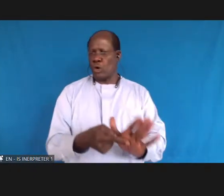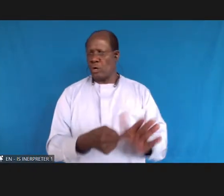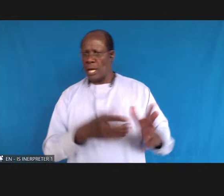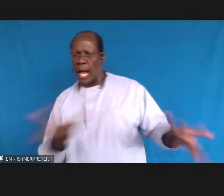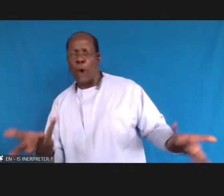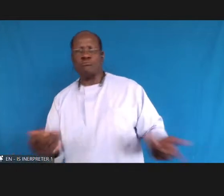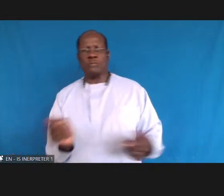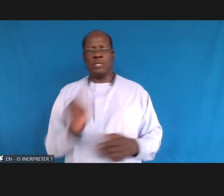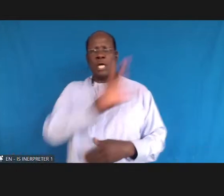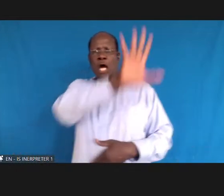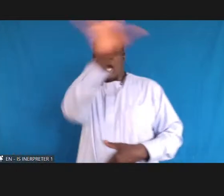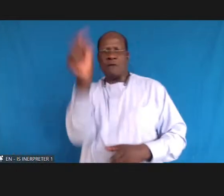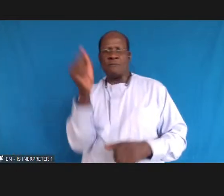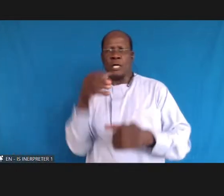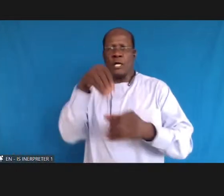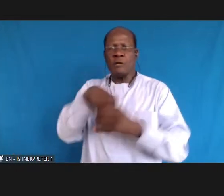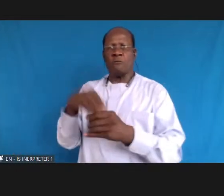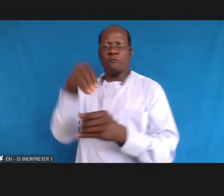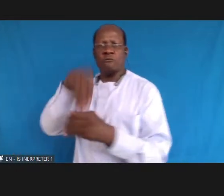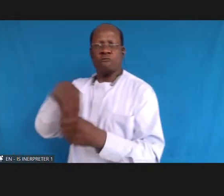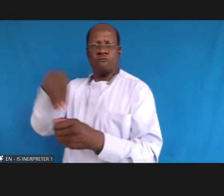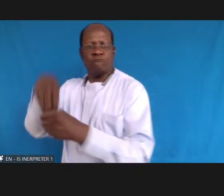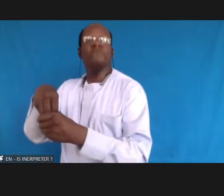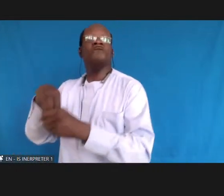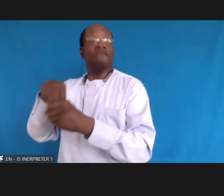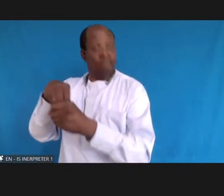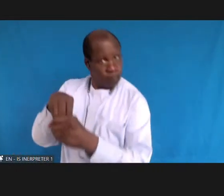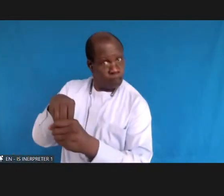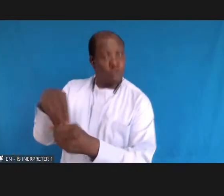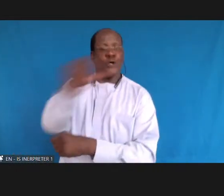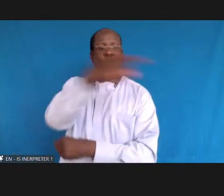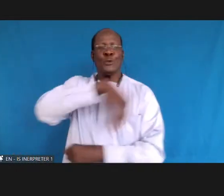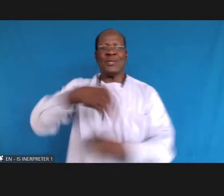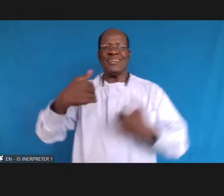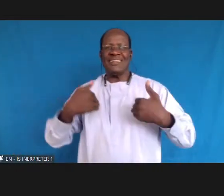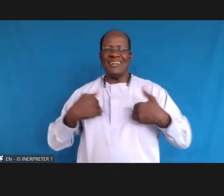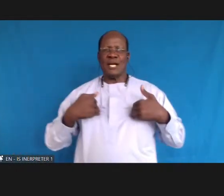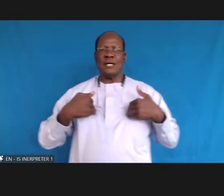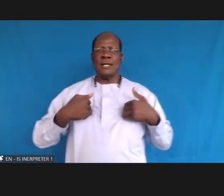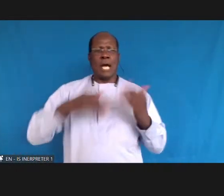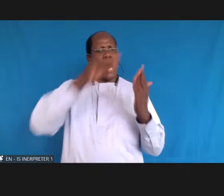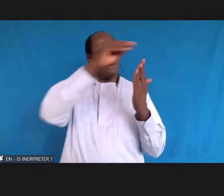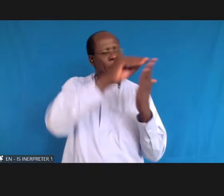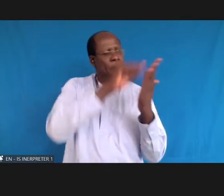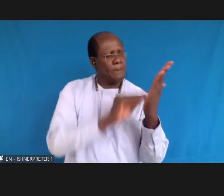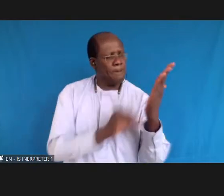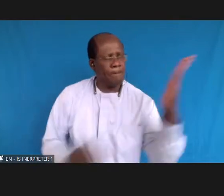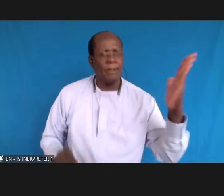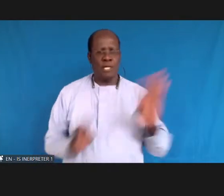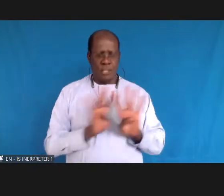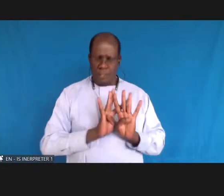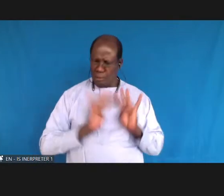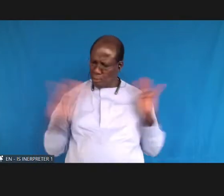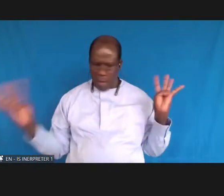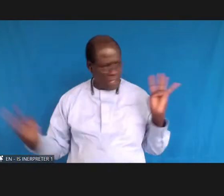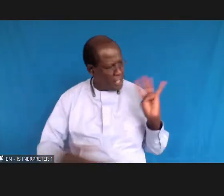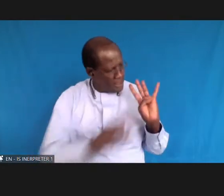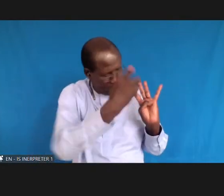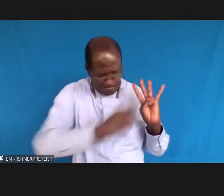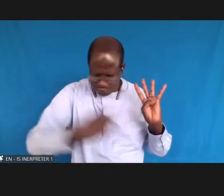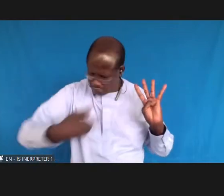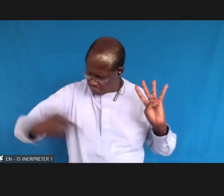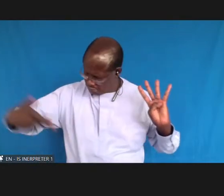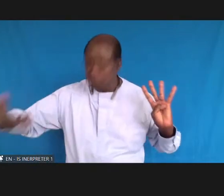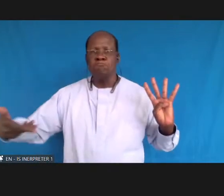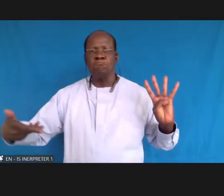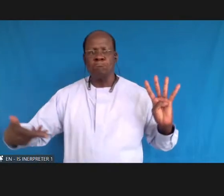on the sector of VLR. We have a variety and very diverse panel today. We are here. I'm sure